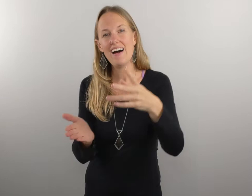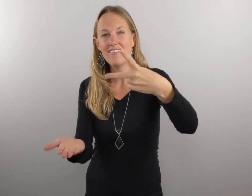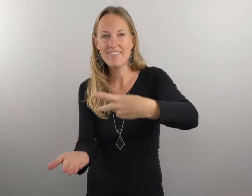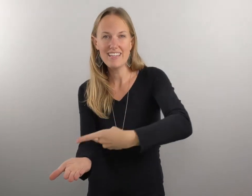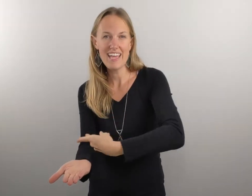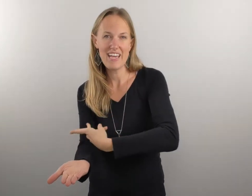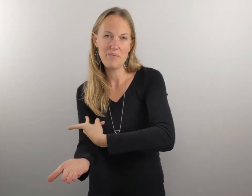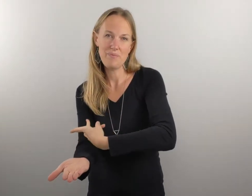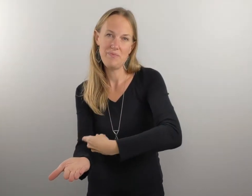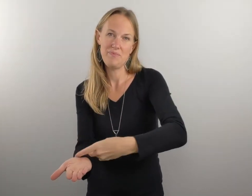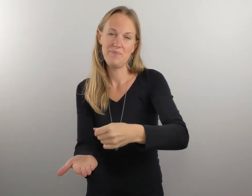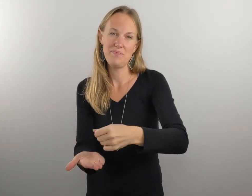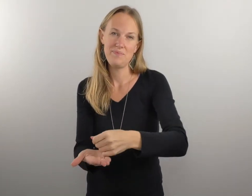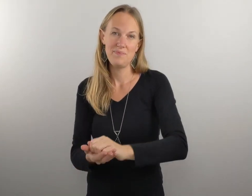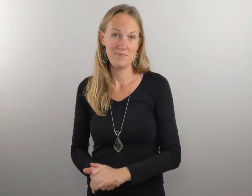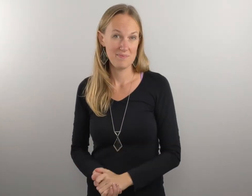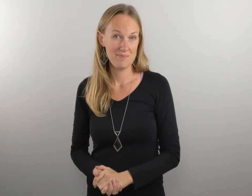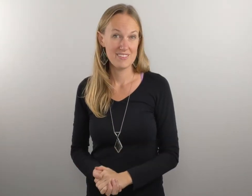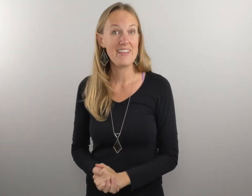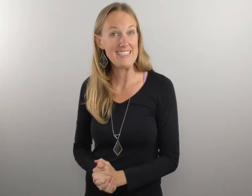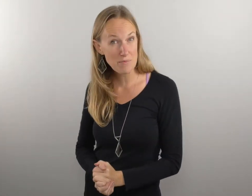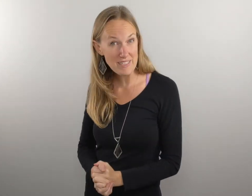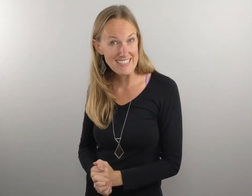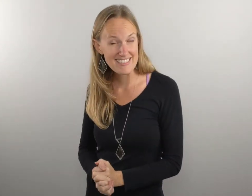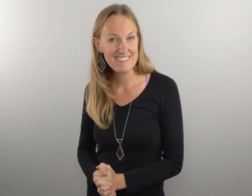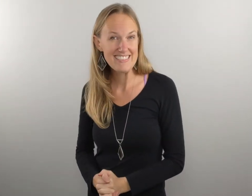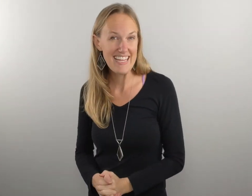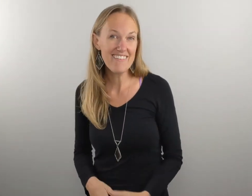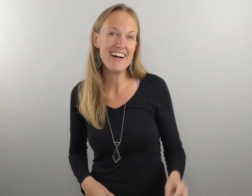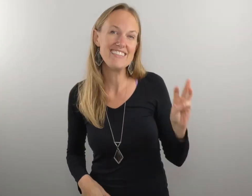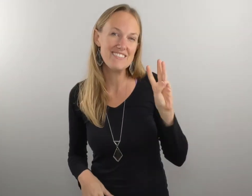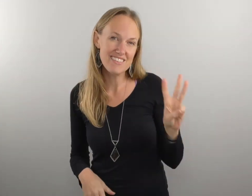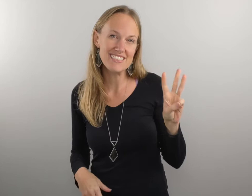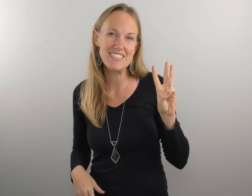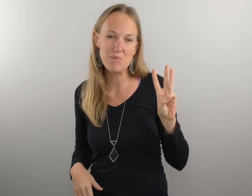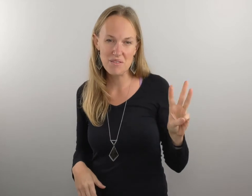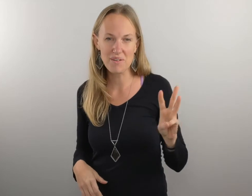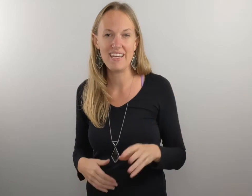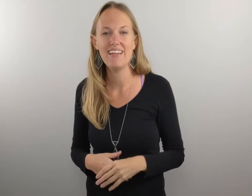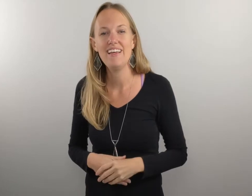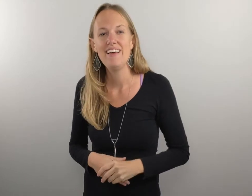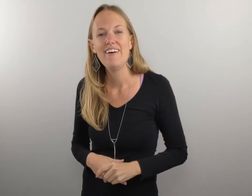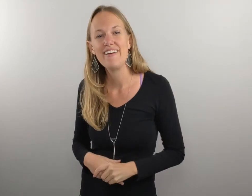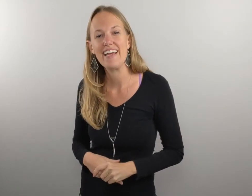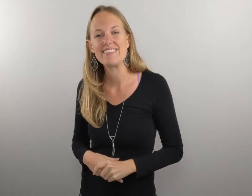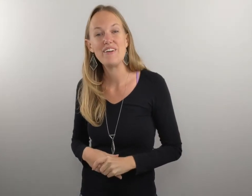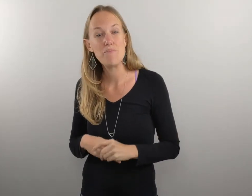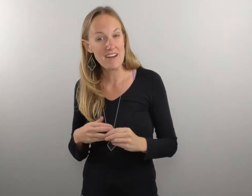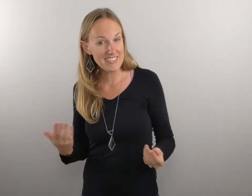of the Lamb. So that's the bridge. Now on to verse number 3. Okay, so Mary, did